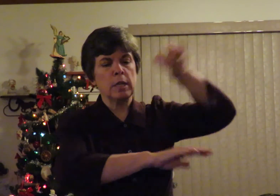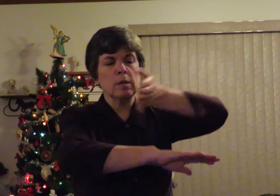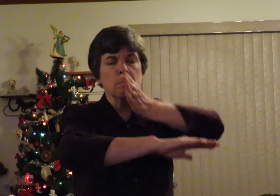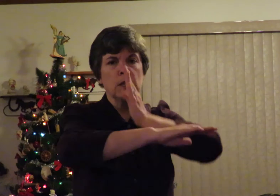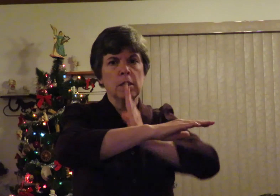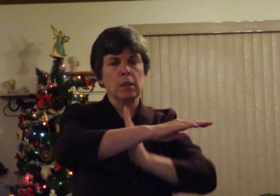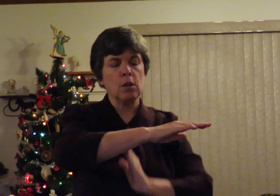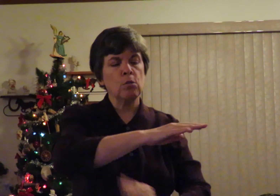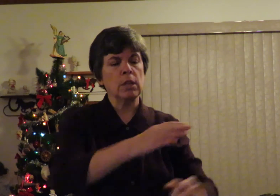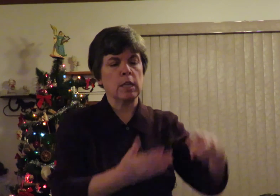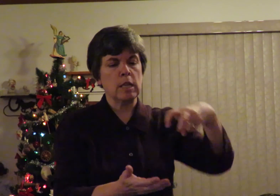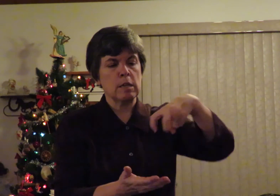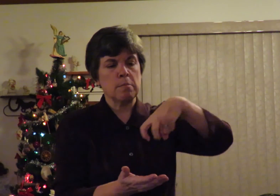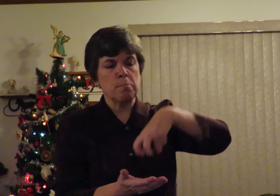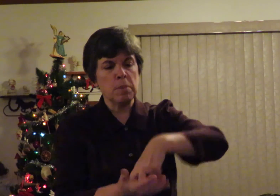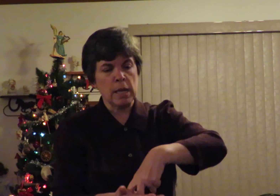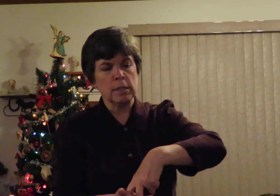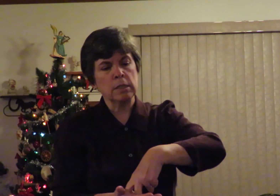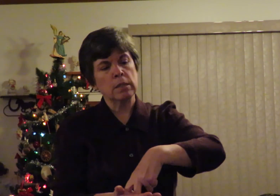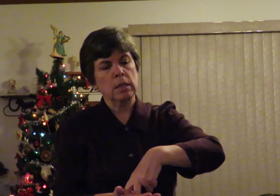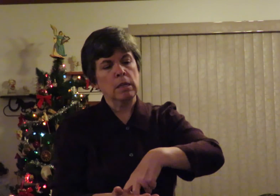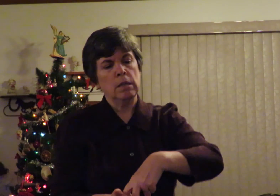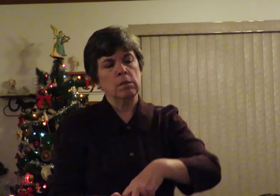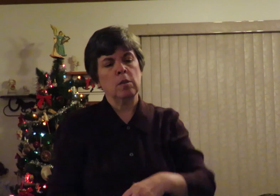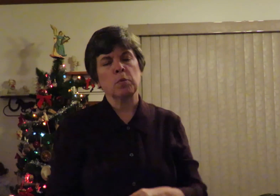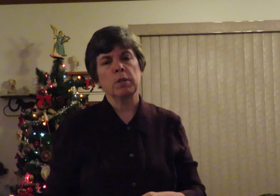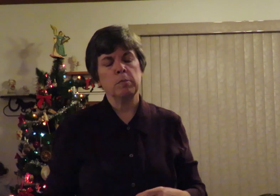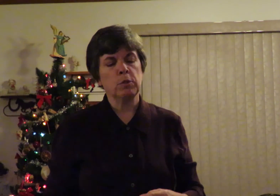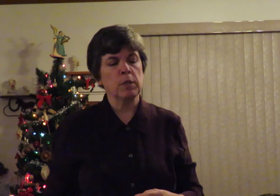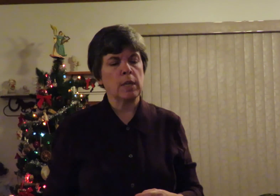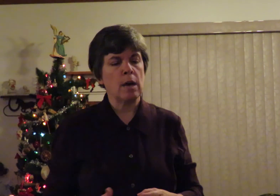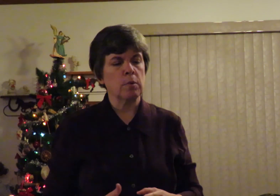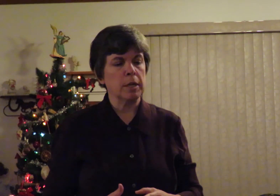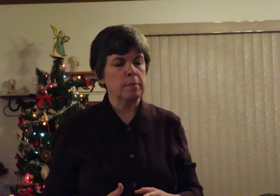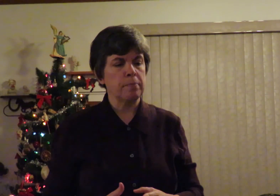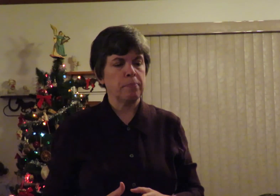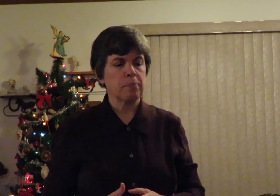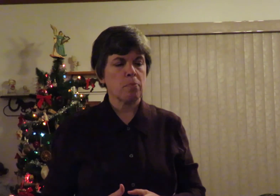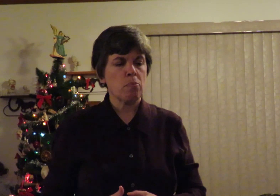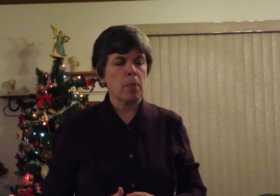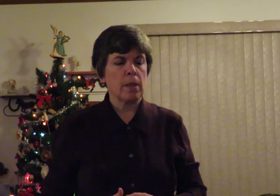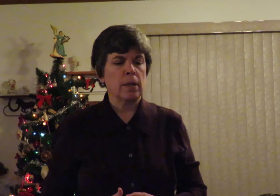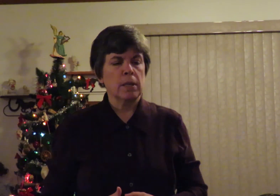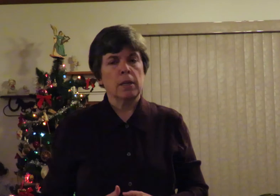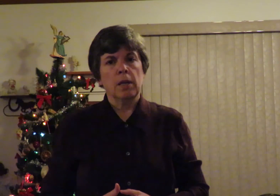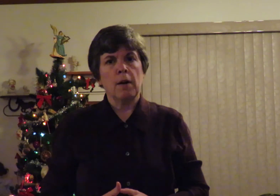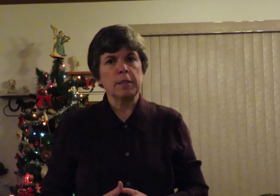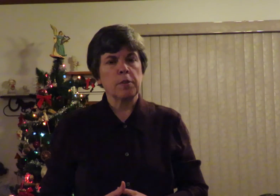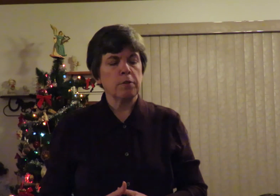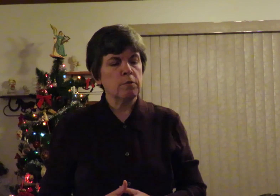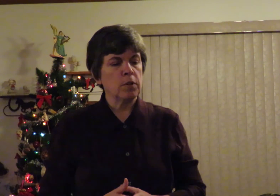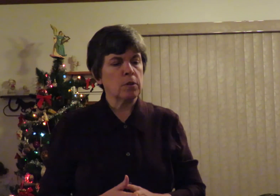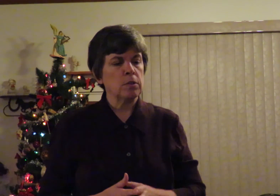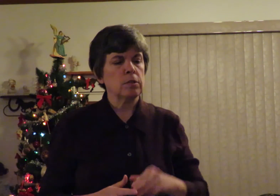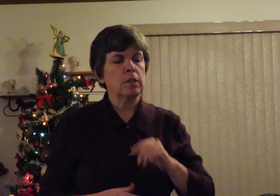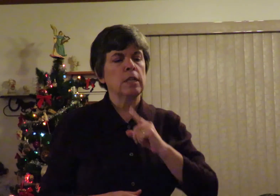him lowly bend. So I'm going to do it that way. All right, the third verse